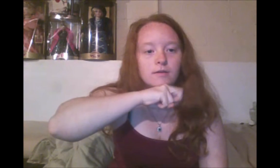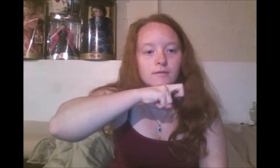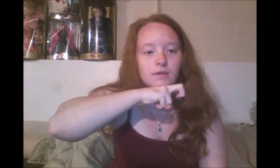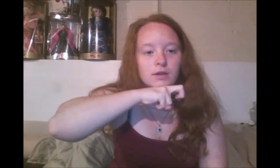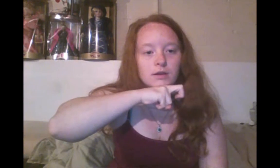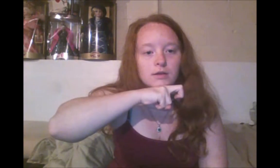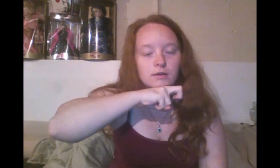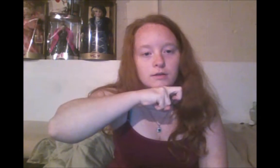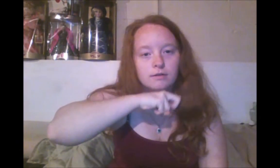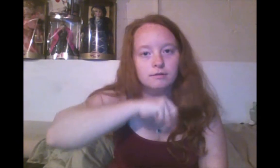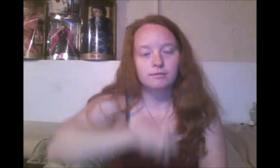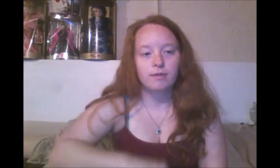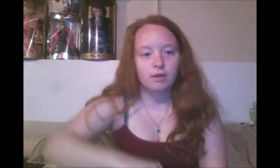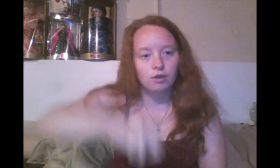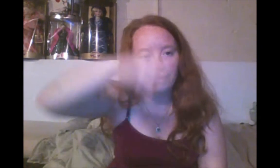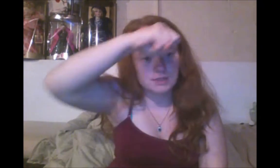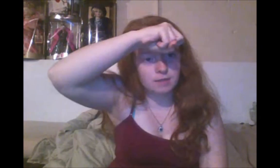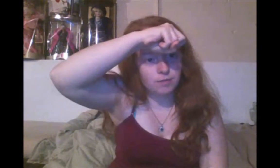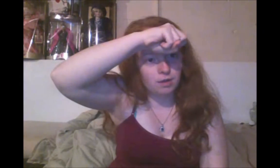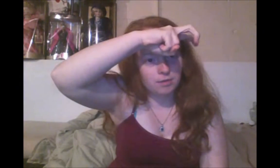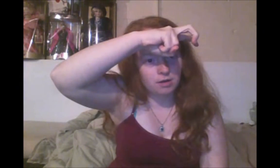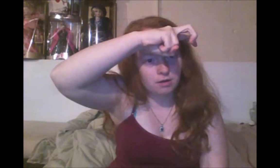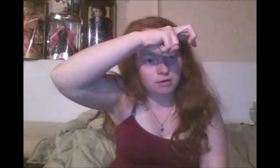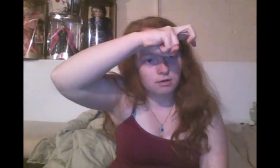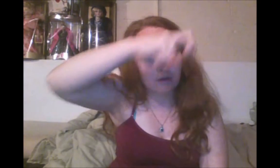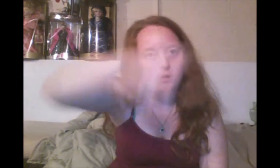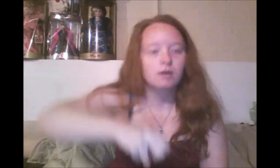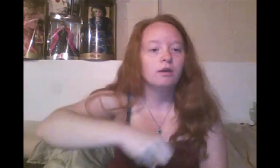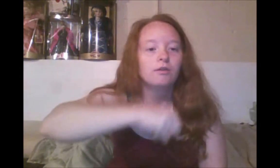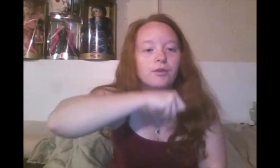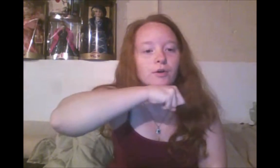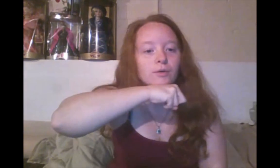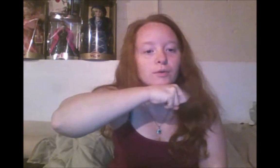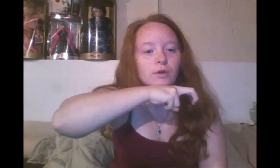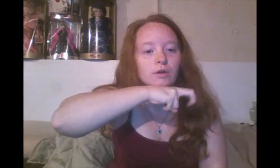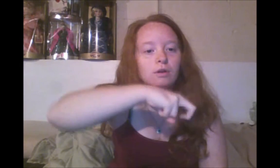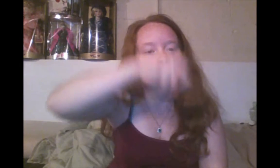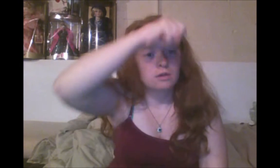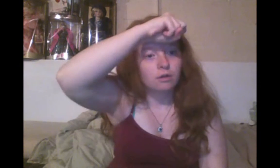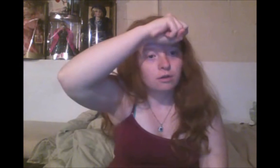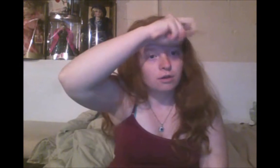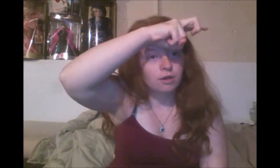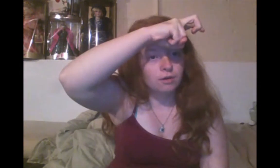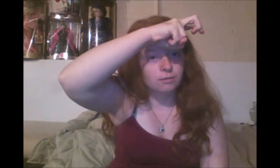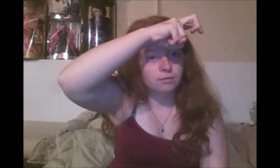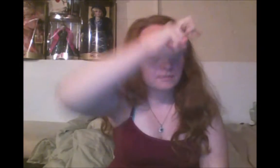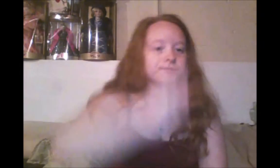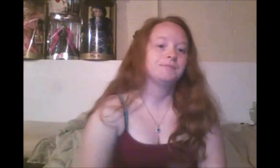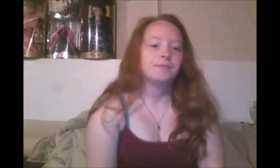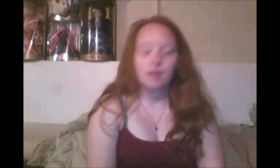V. And they do the same thing up here. So, goat. Okay?